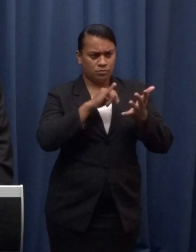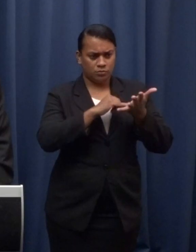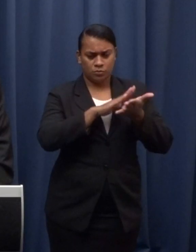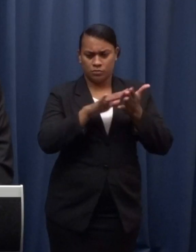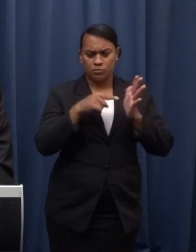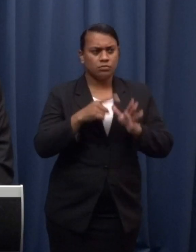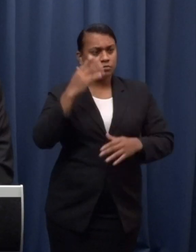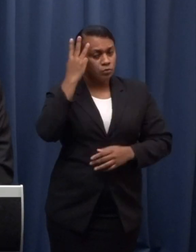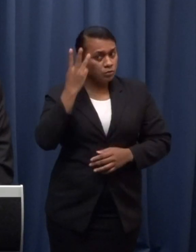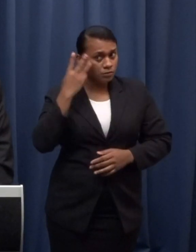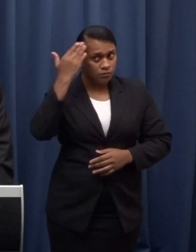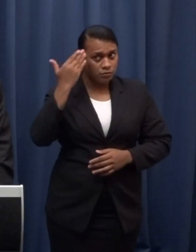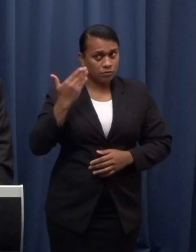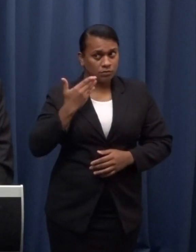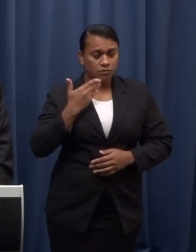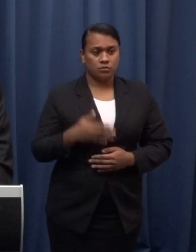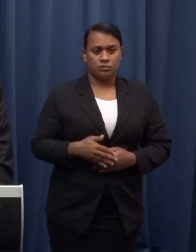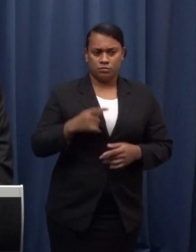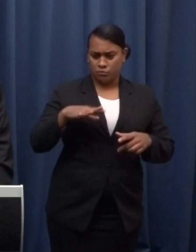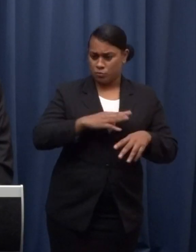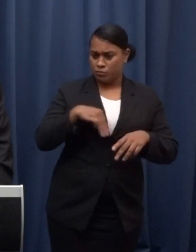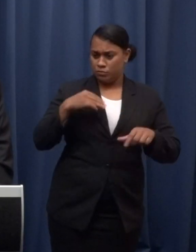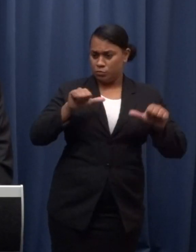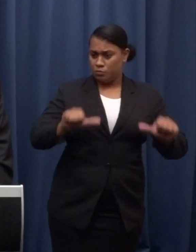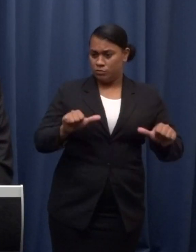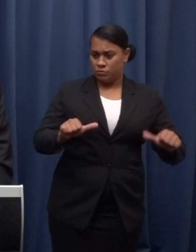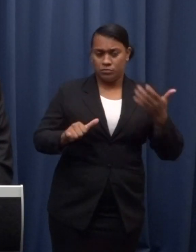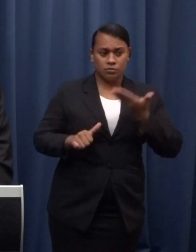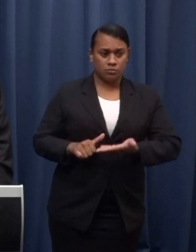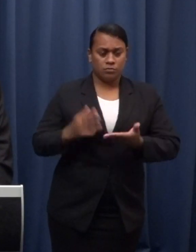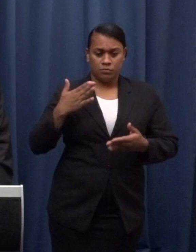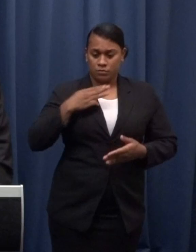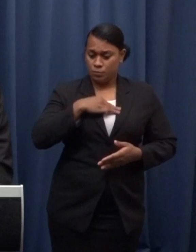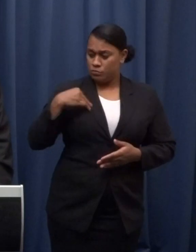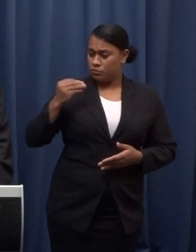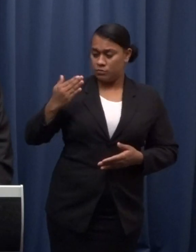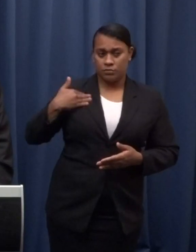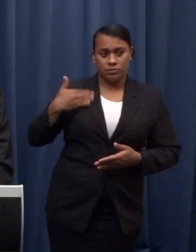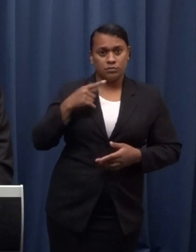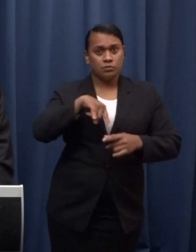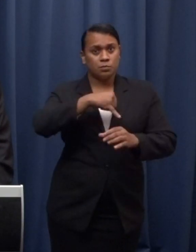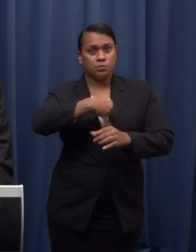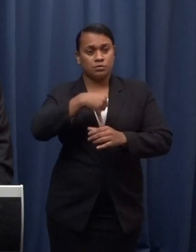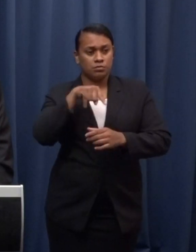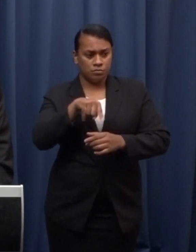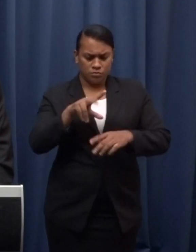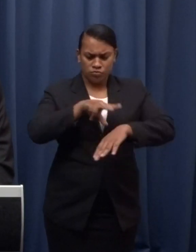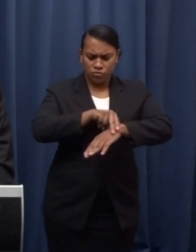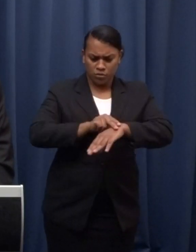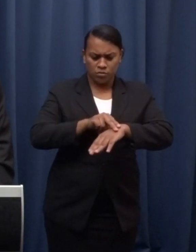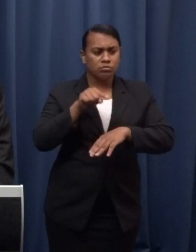the Head of Health Protection at the Ministry of Health, excuse me, and Medical Services, Dr. Efremi